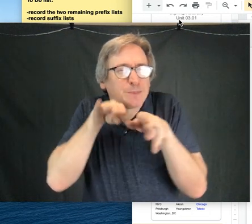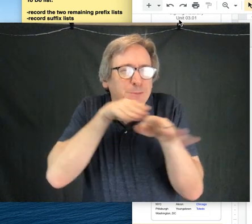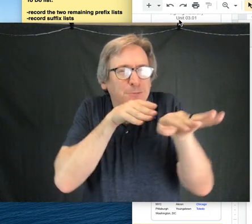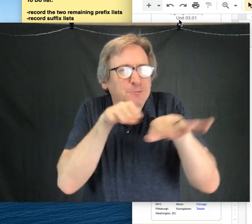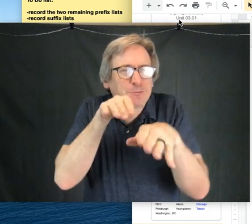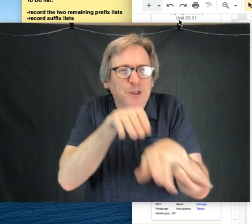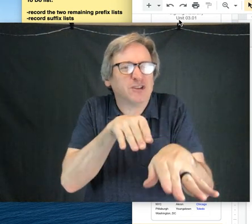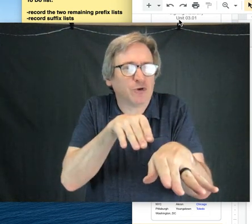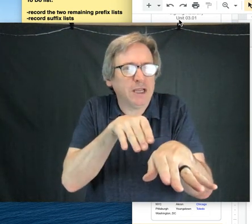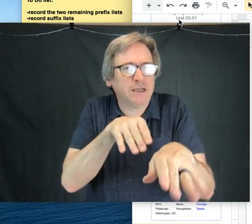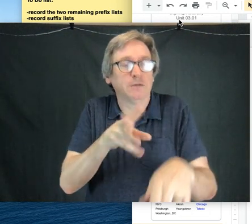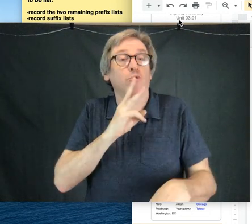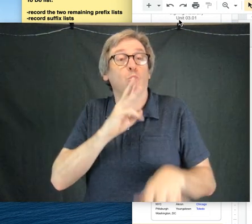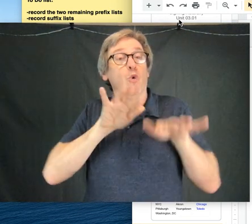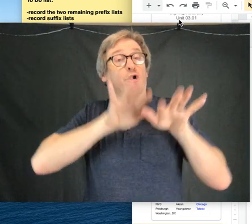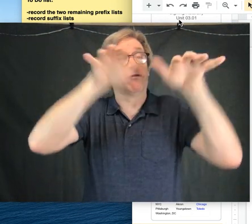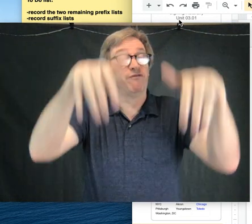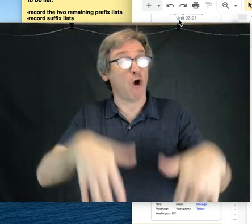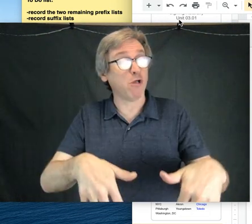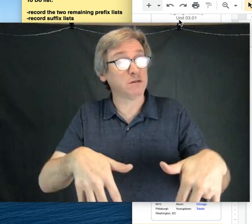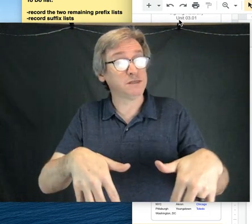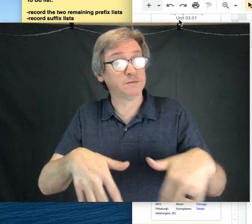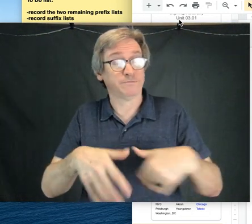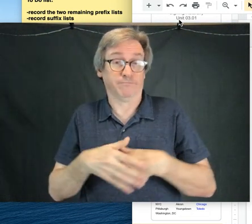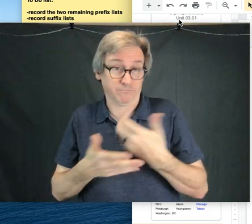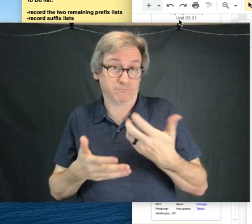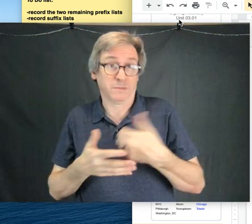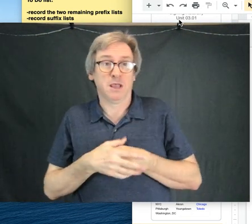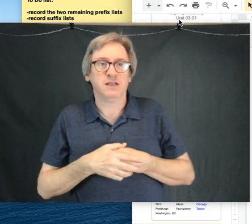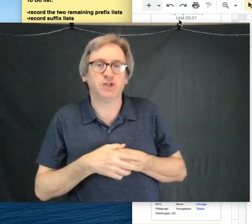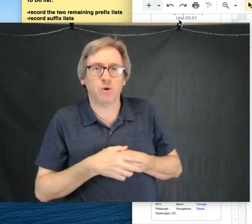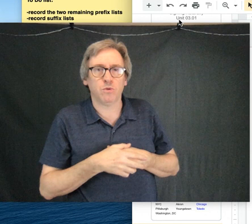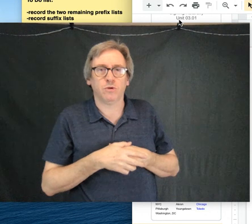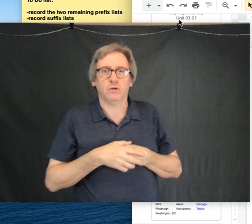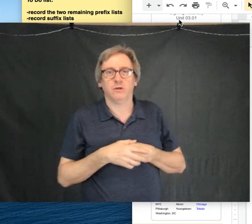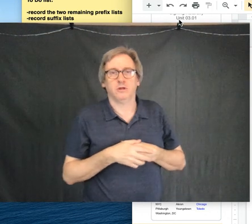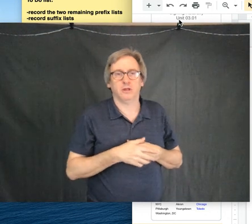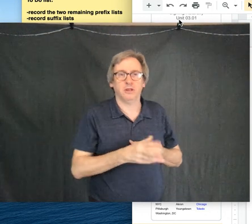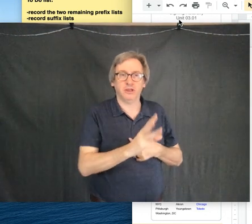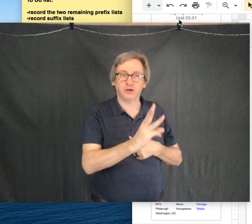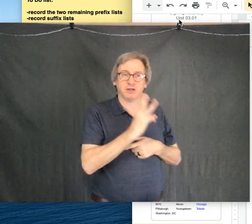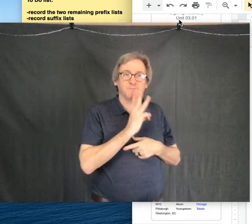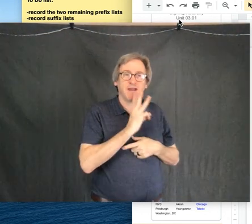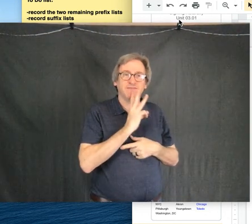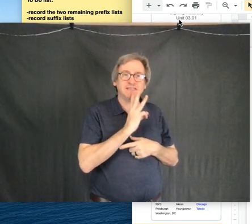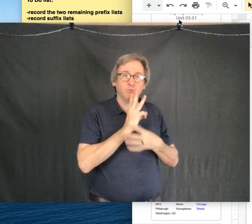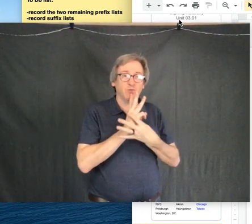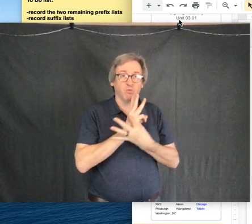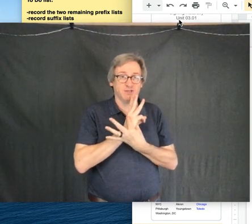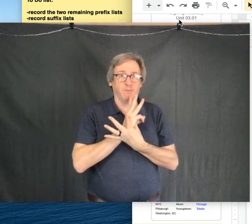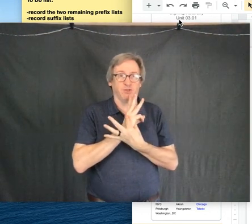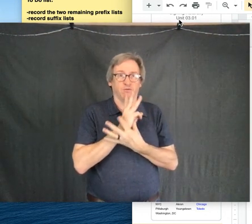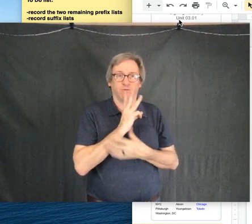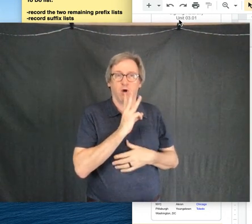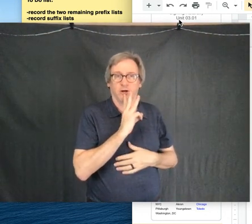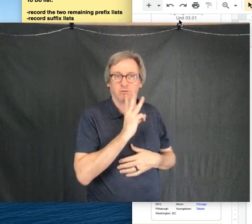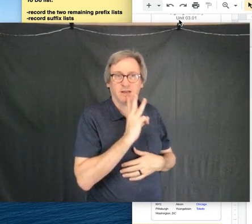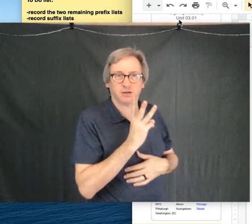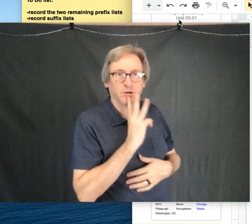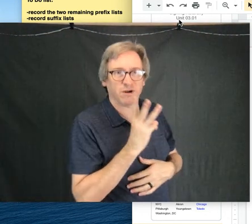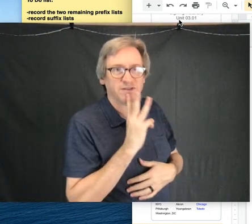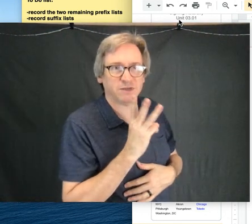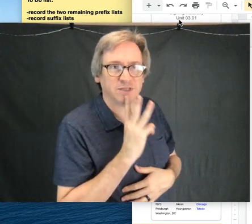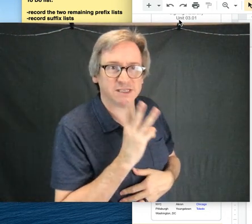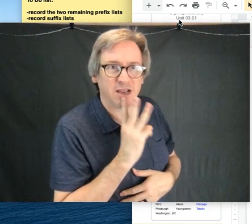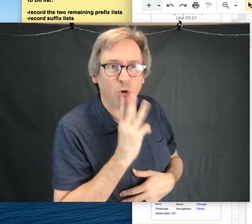tiny little, it's a creek. Waterfalls. So you're going to preface it with W for water, right?